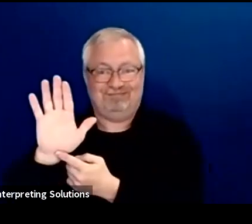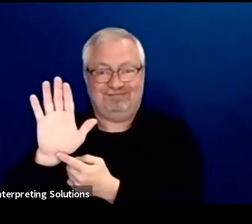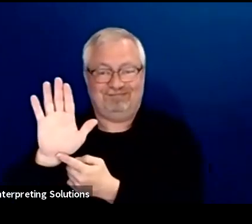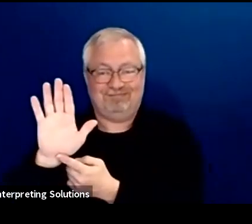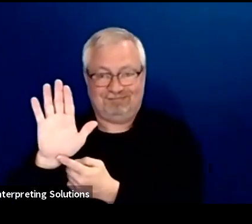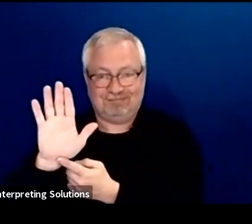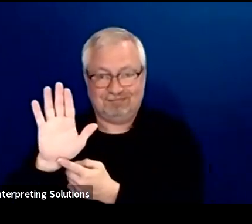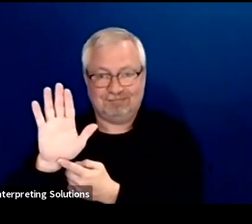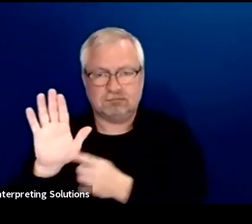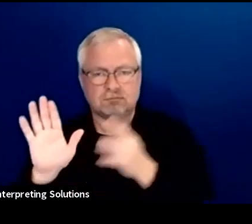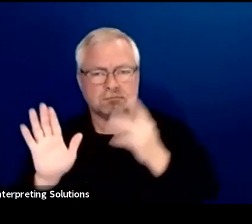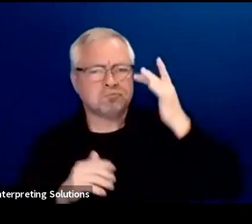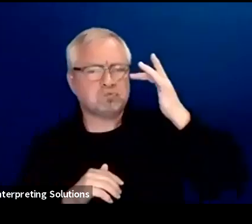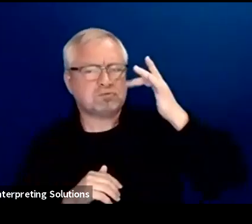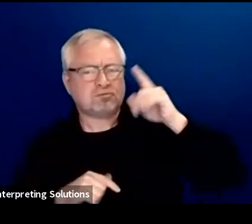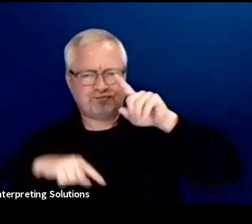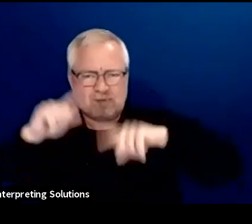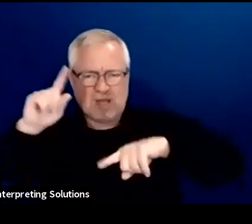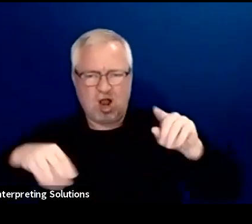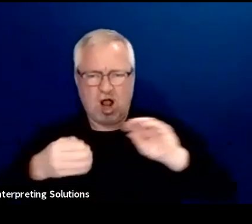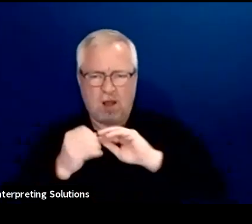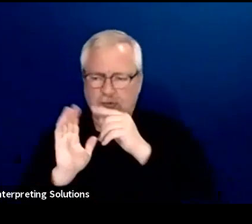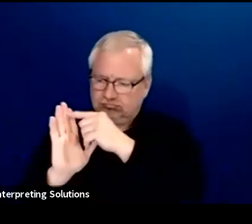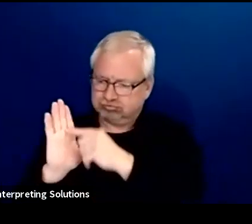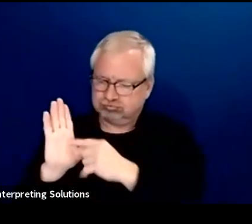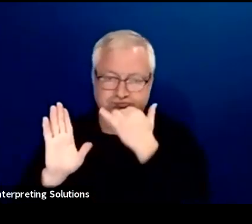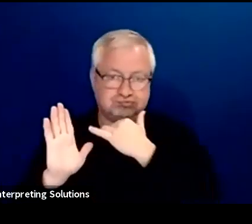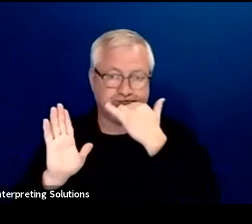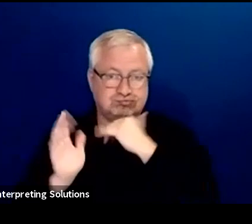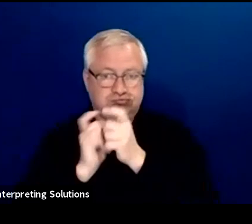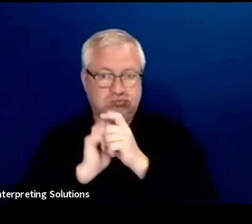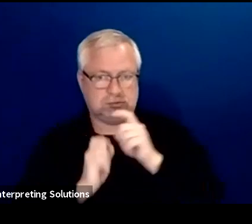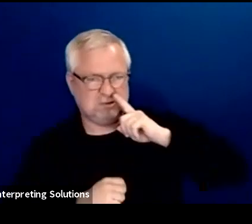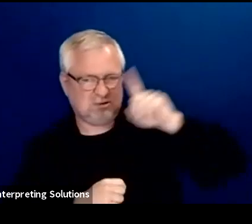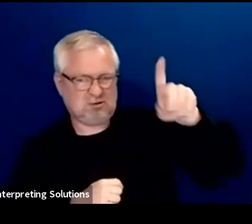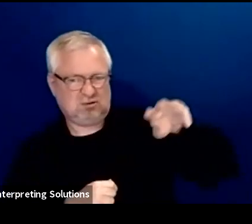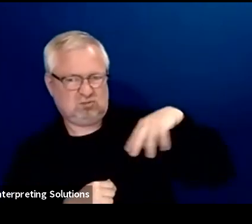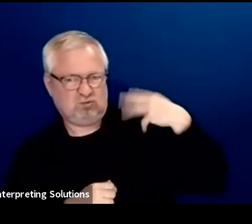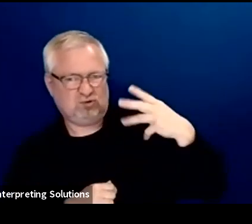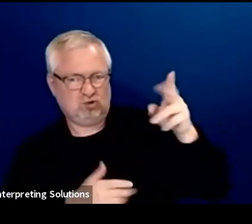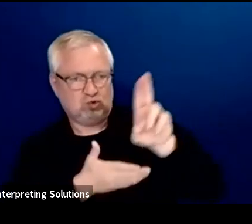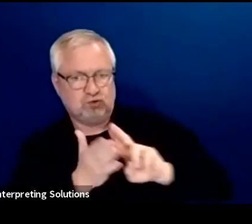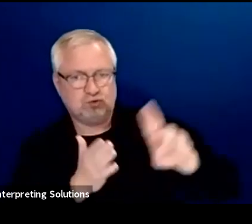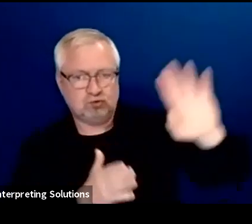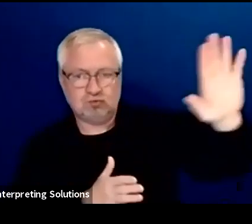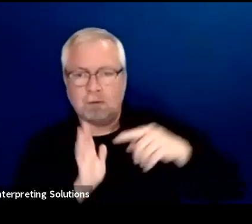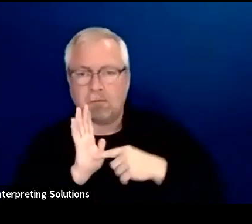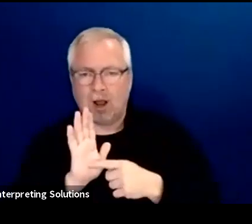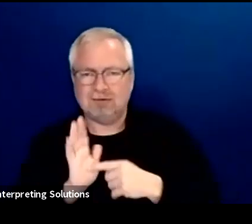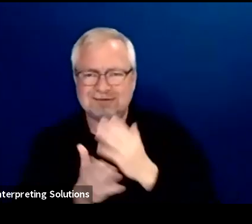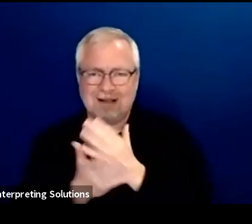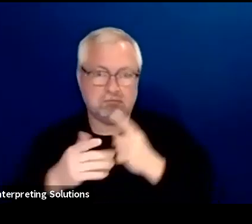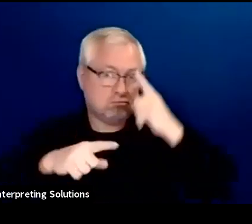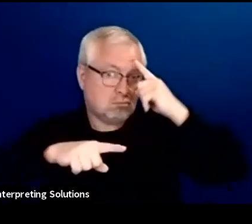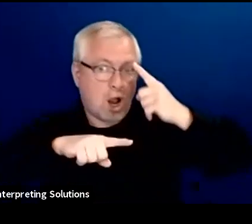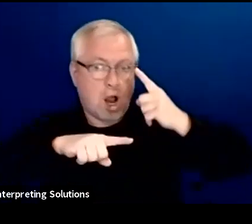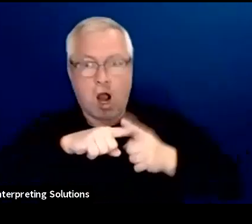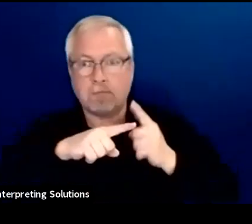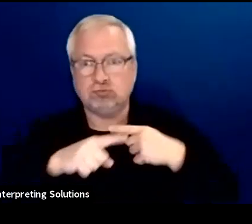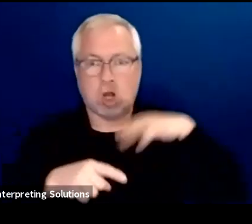the Washington model had some particularly, we would say, optimistic assumptions. First of all, on social